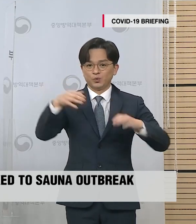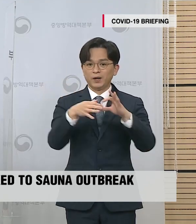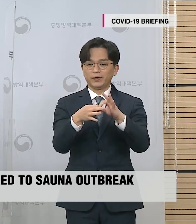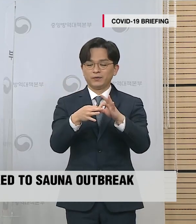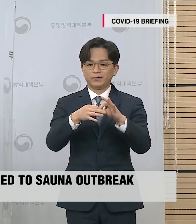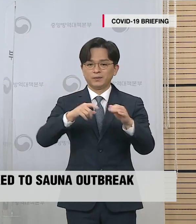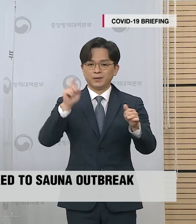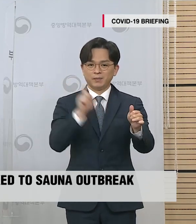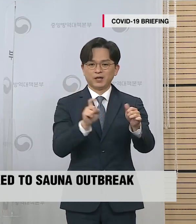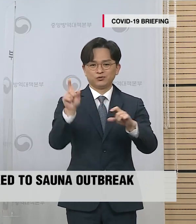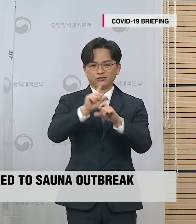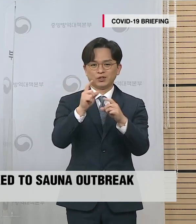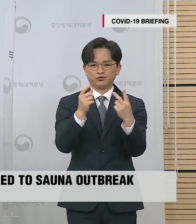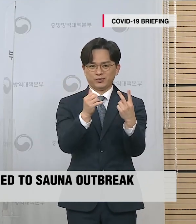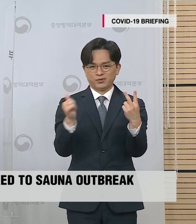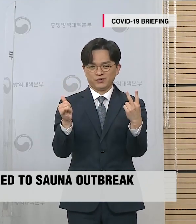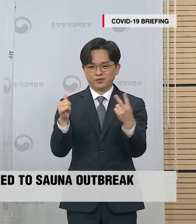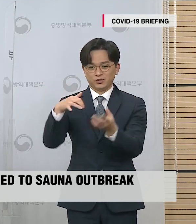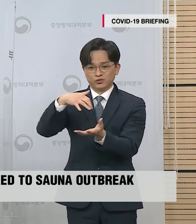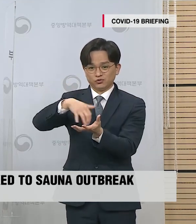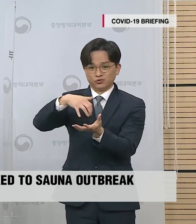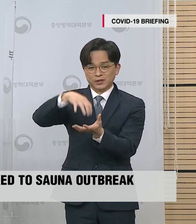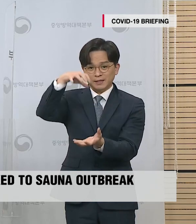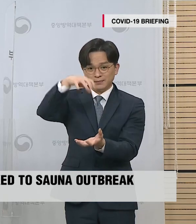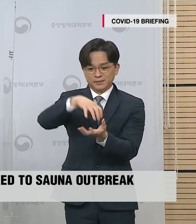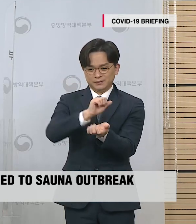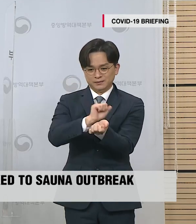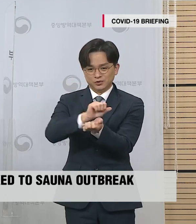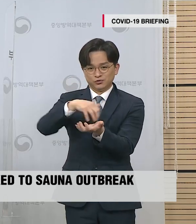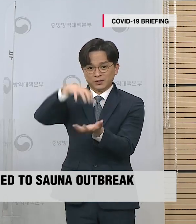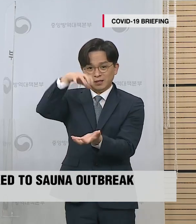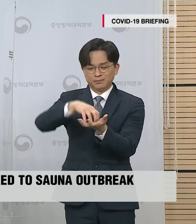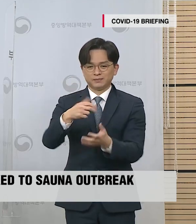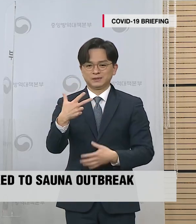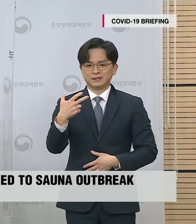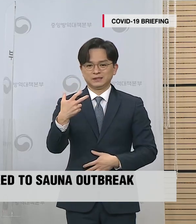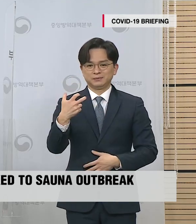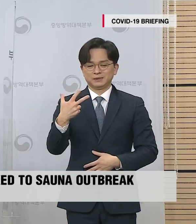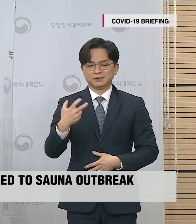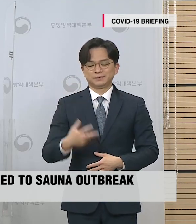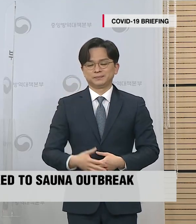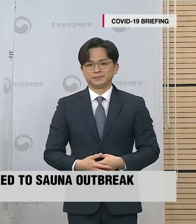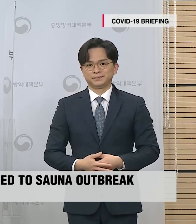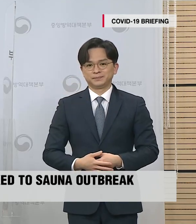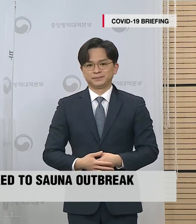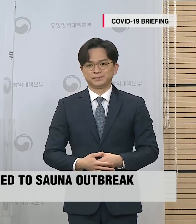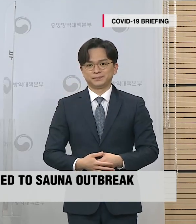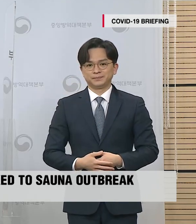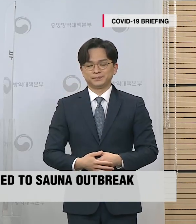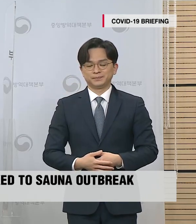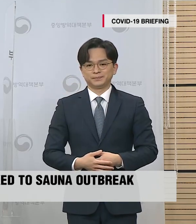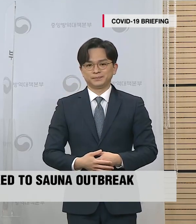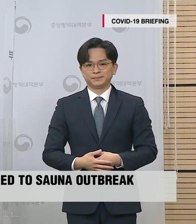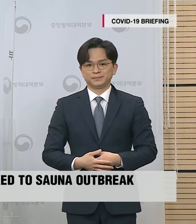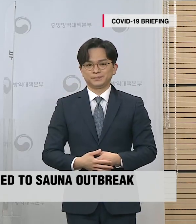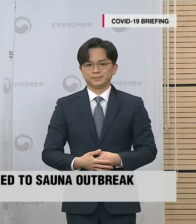in Gyeonggi-do province, Goyang city, in the dancing room, we have 2 additional patients and a total of 77 have been confirmed to